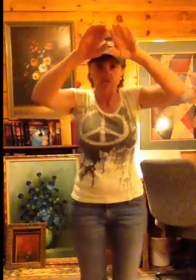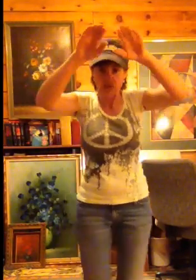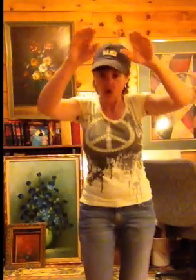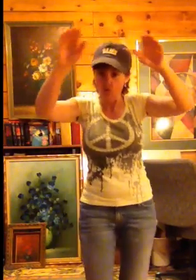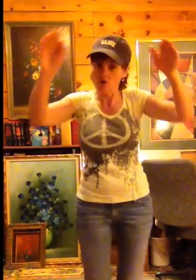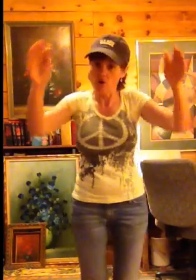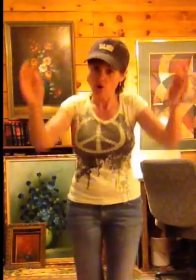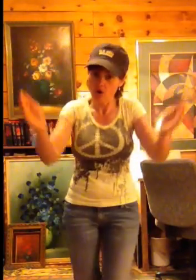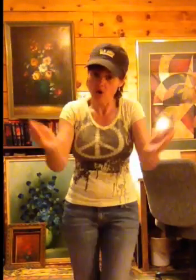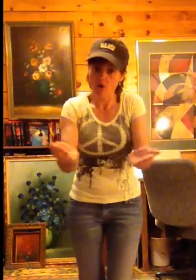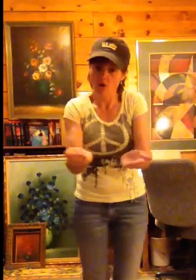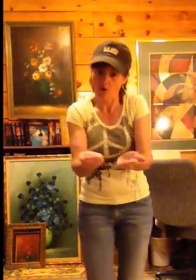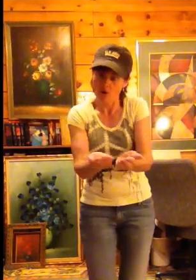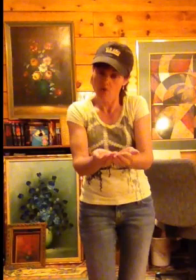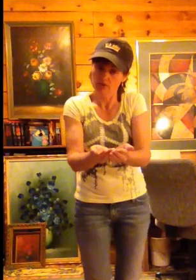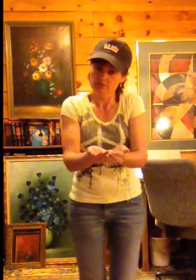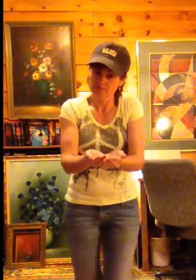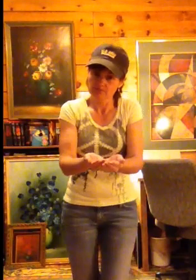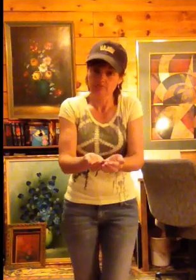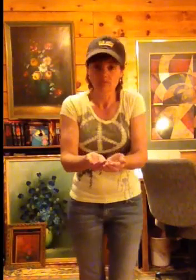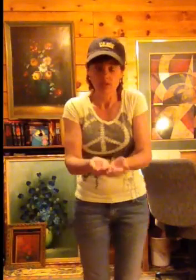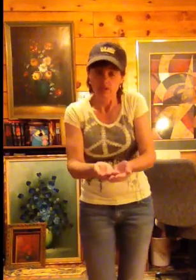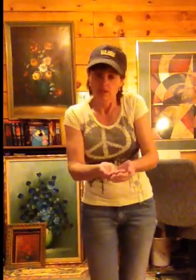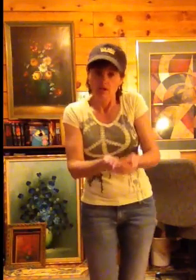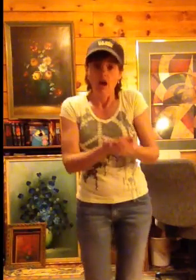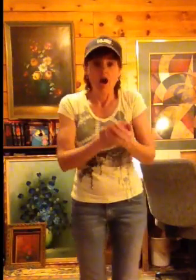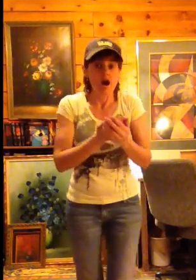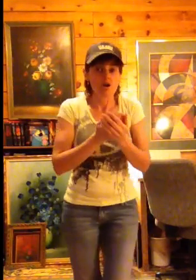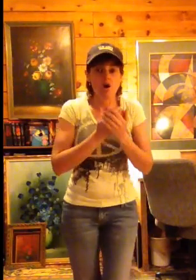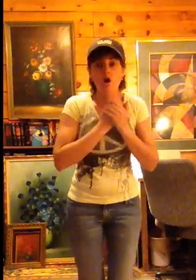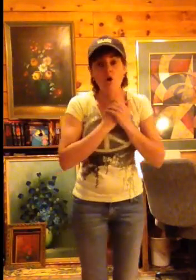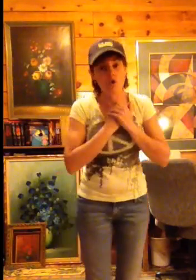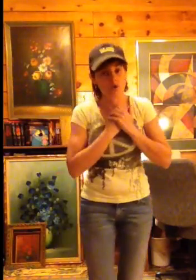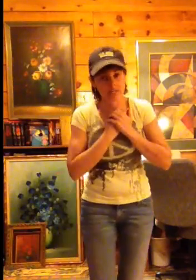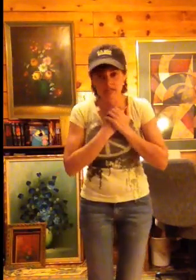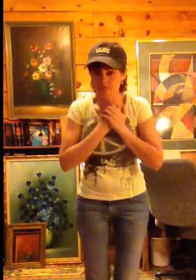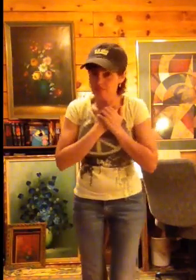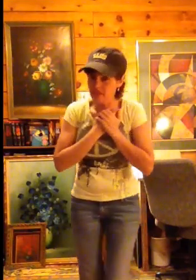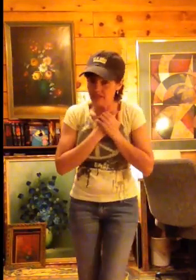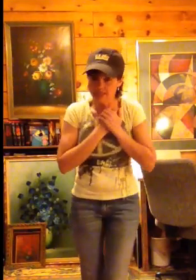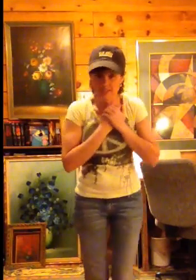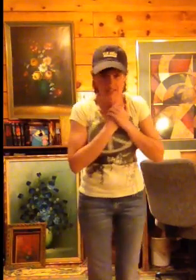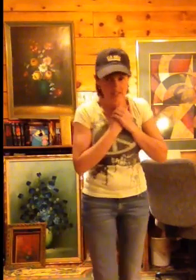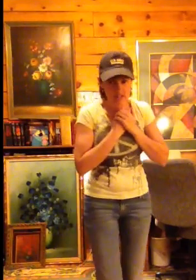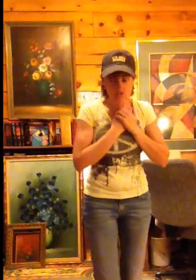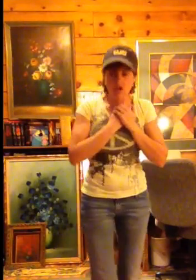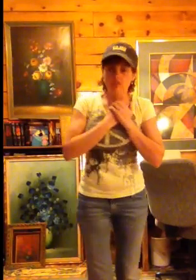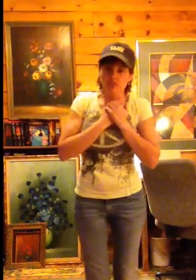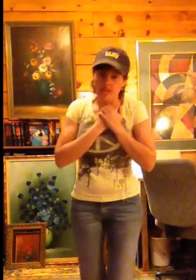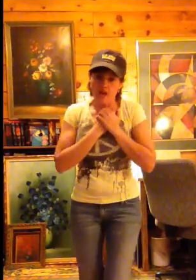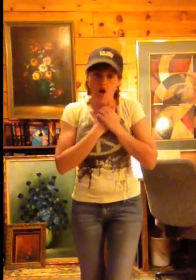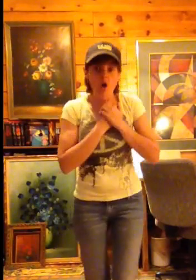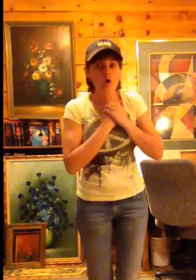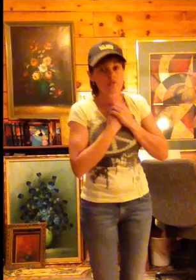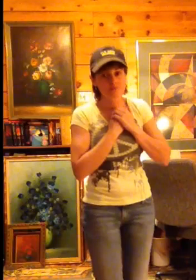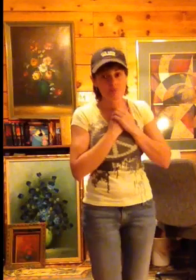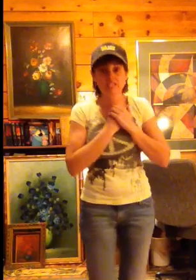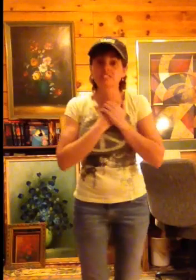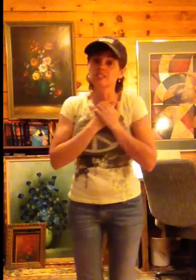the world are holding me, they hold me